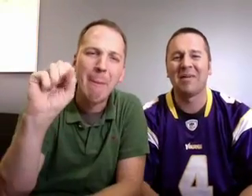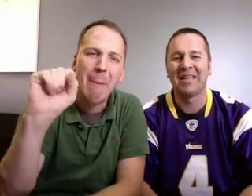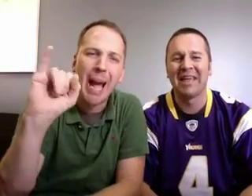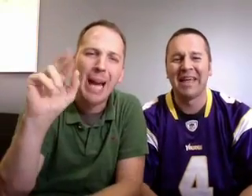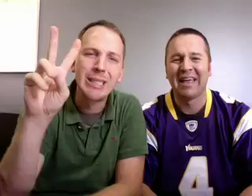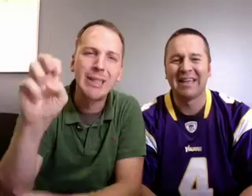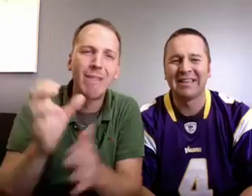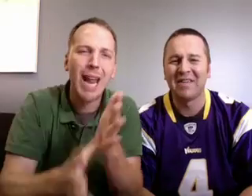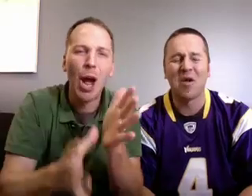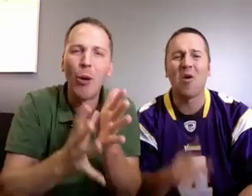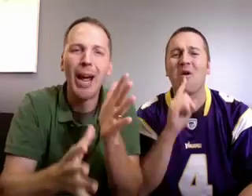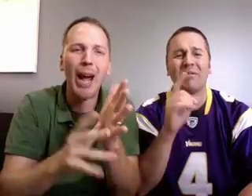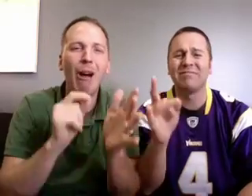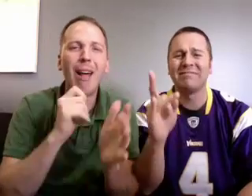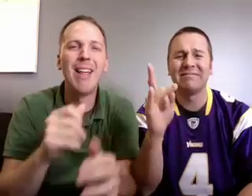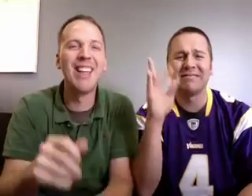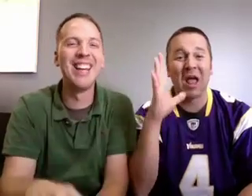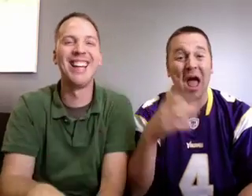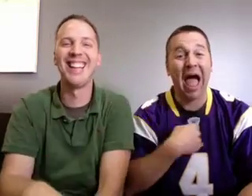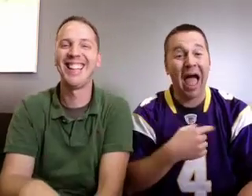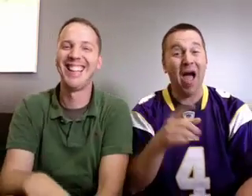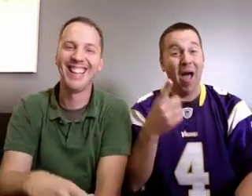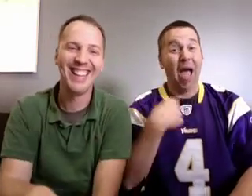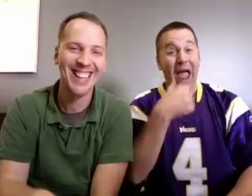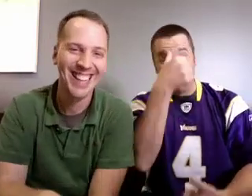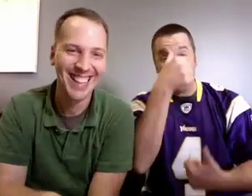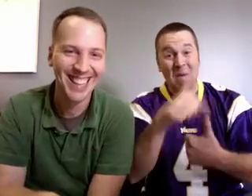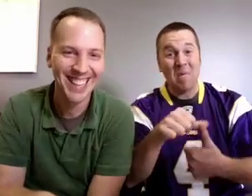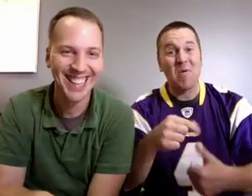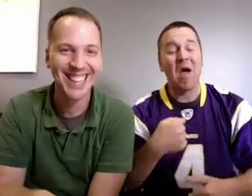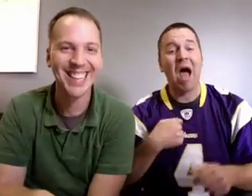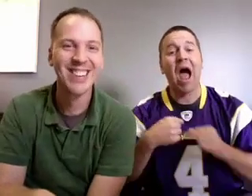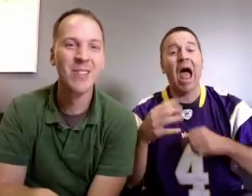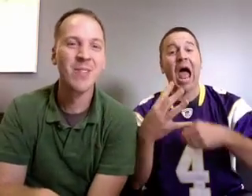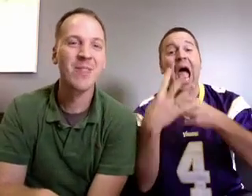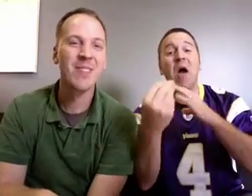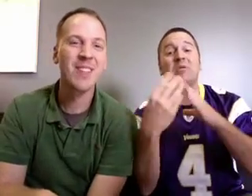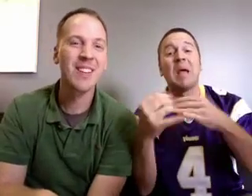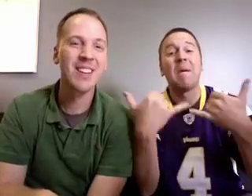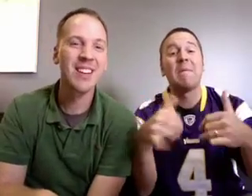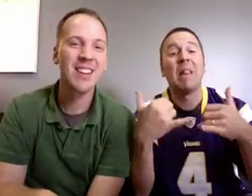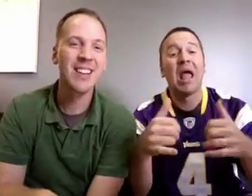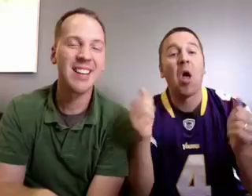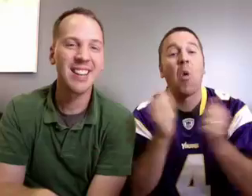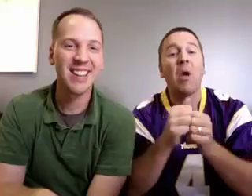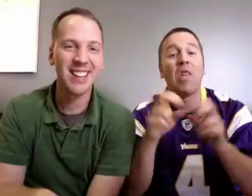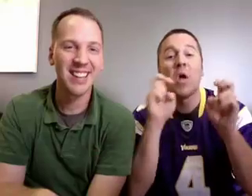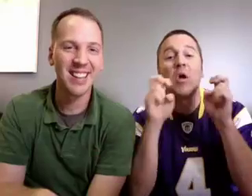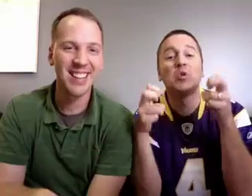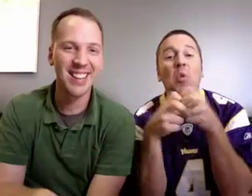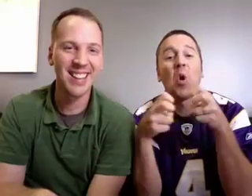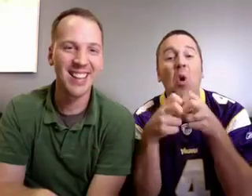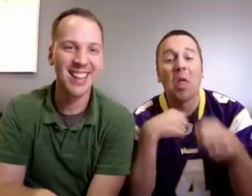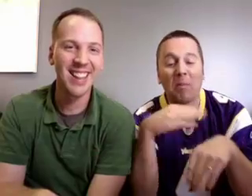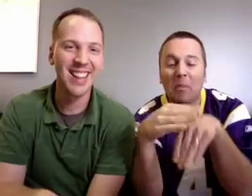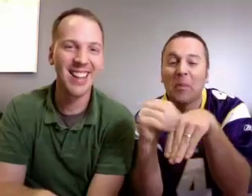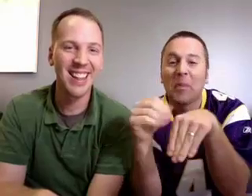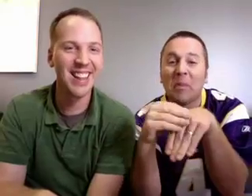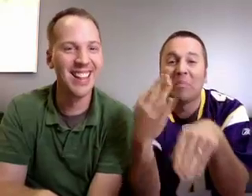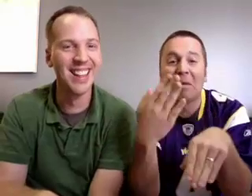had massive diarrhea. Oh, it was horrible. Insane. I can remember maybe before that, I was outside playing with a squirrel. I was petting